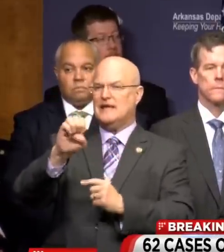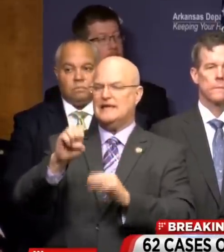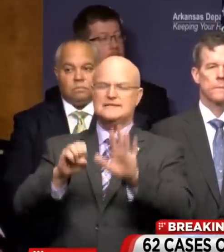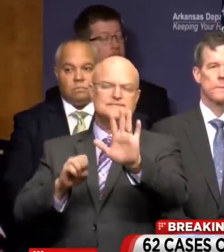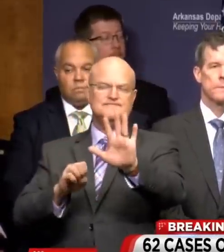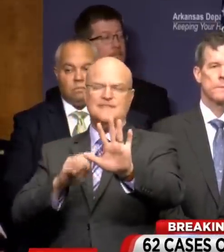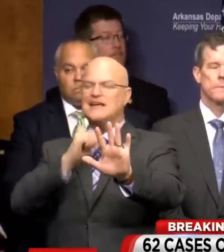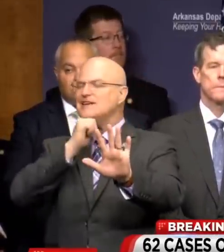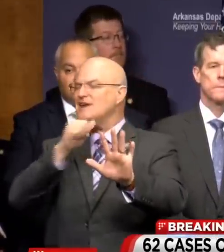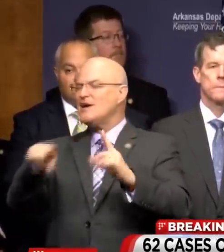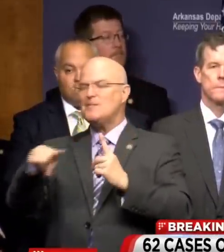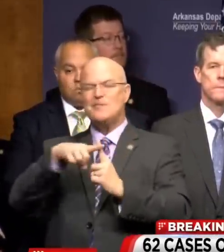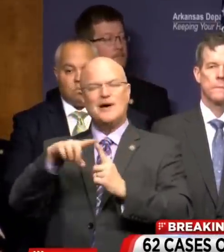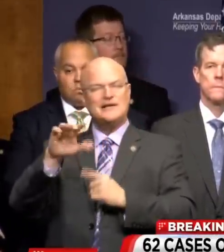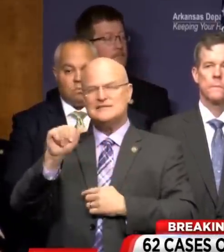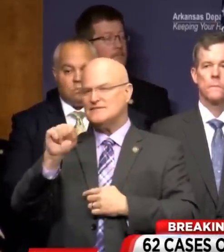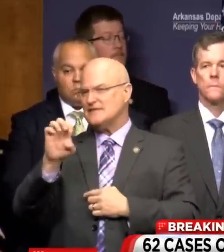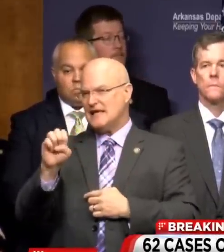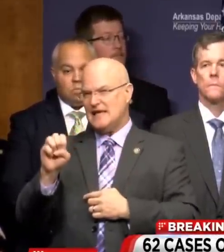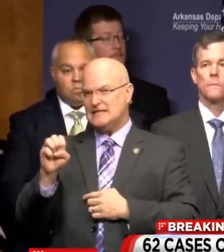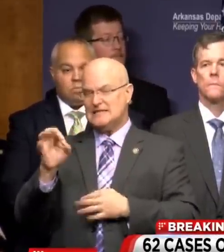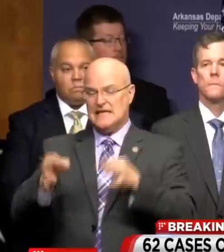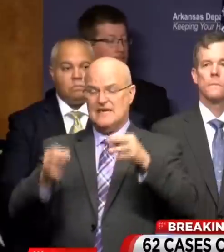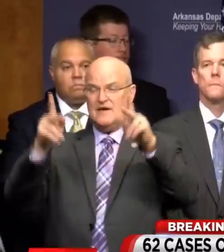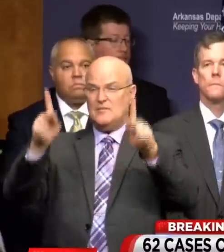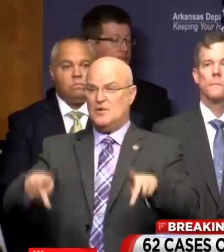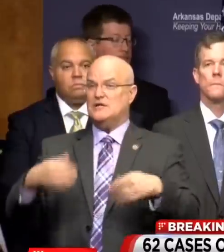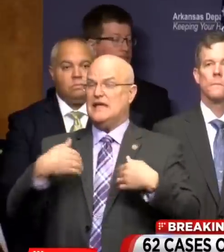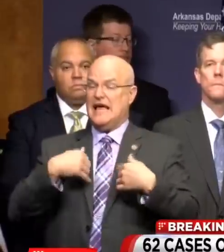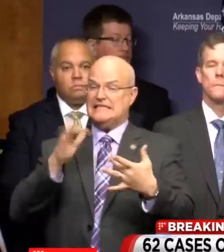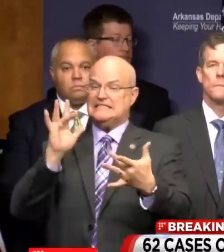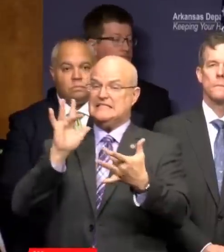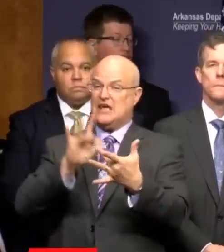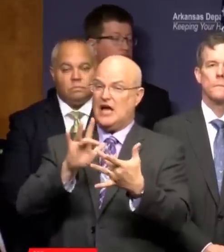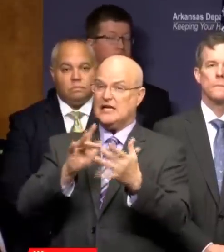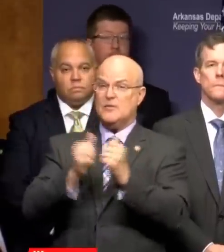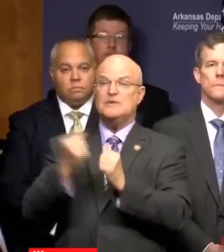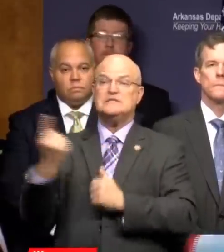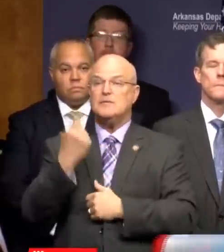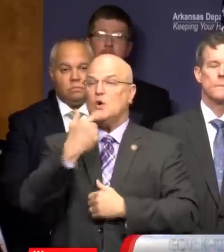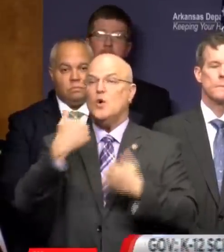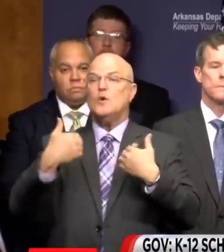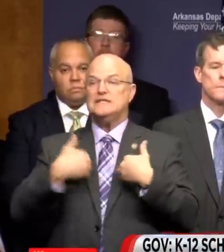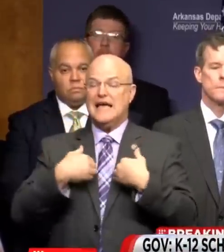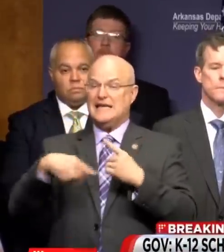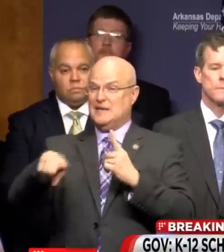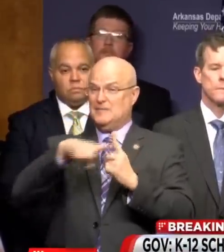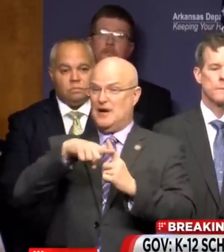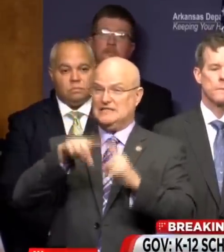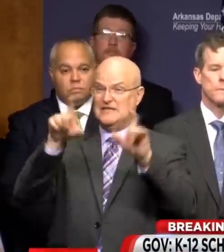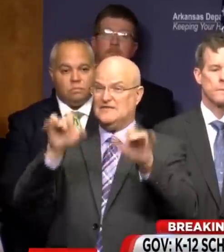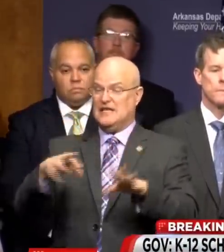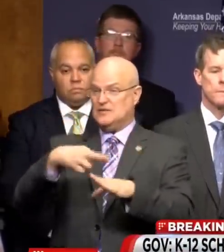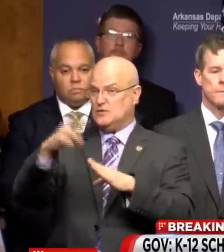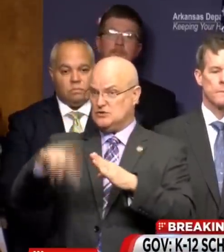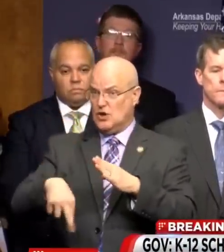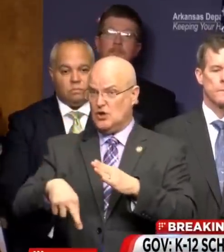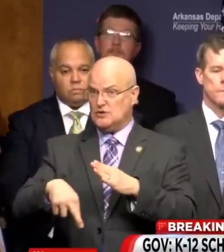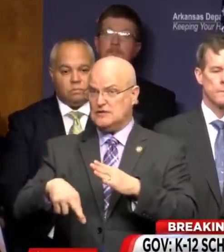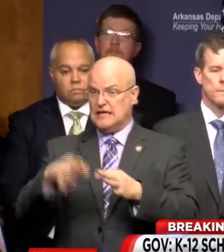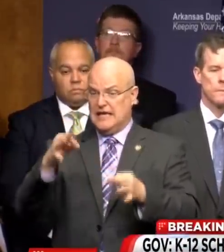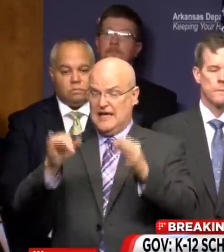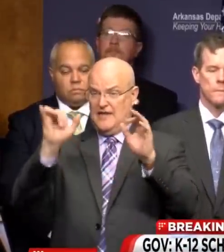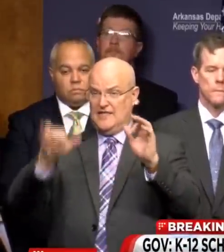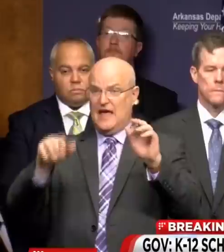That's not a positive case either. If an individual has had contact with someone who has had a positive test result, if